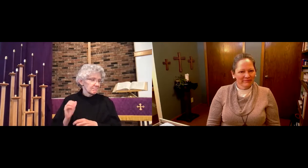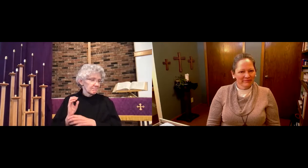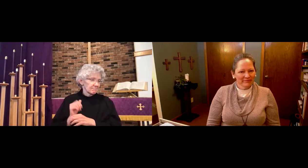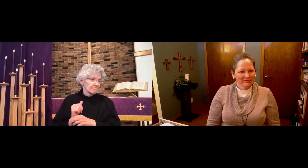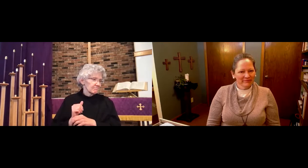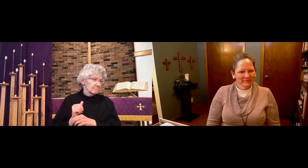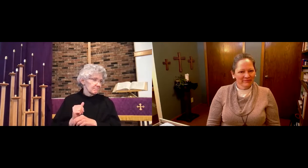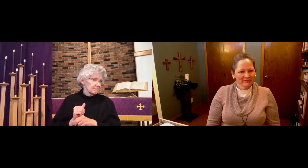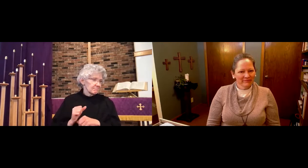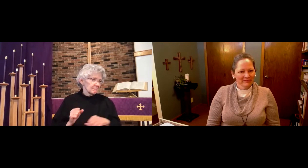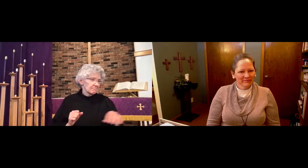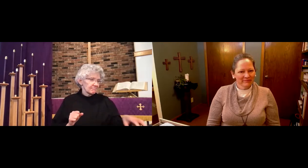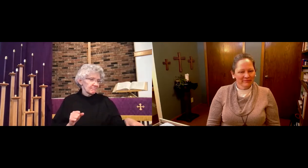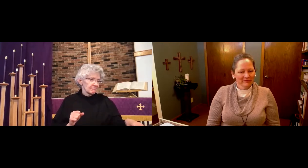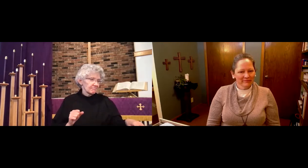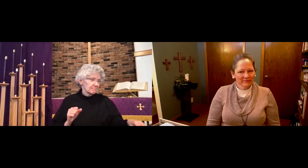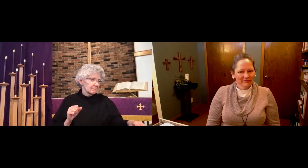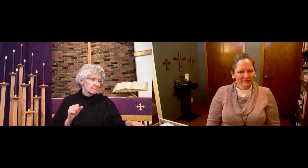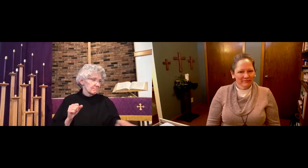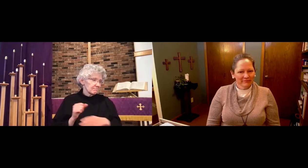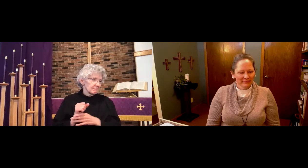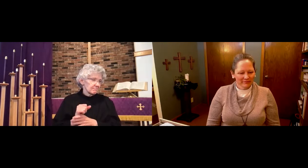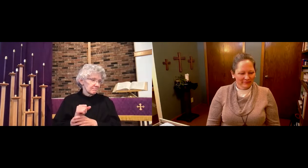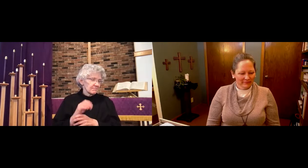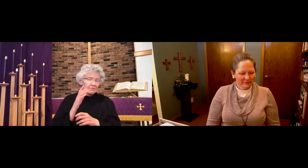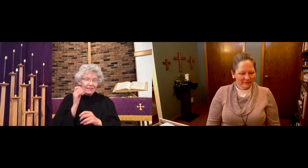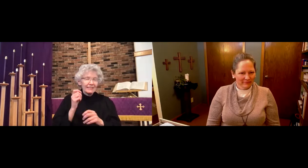Deacon Dorothy. We will.